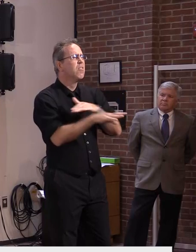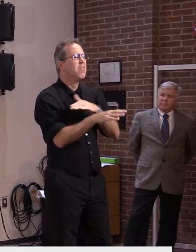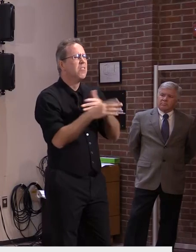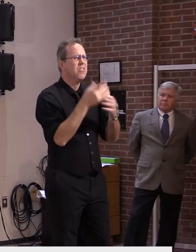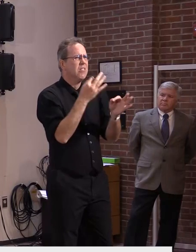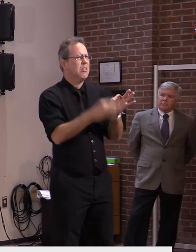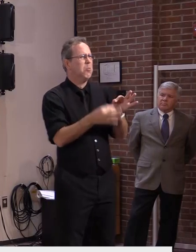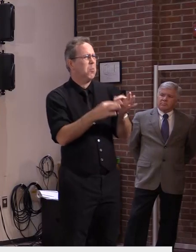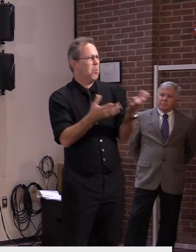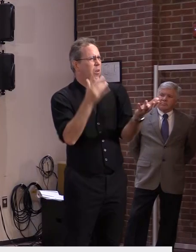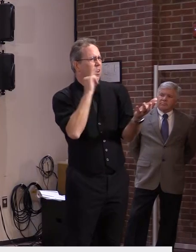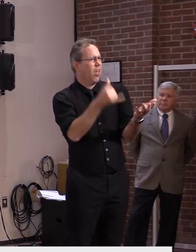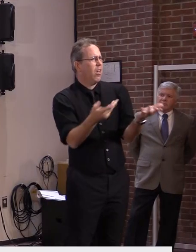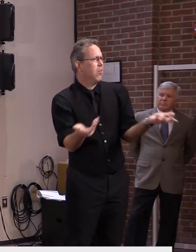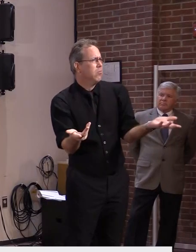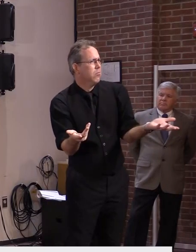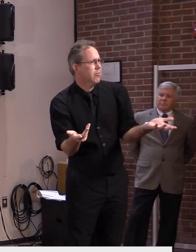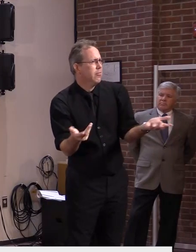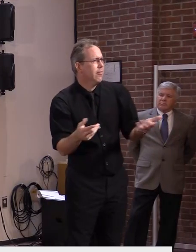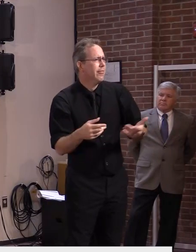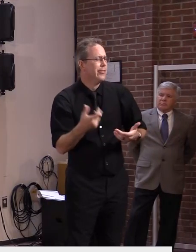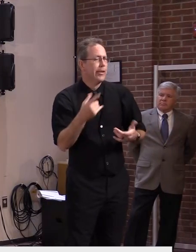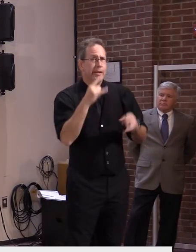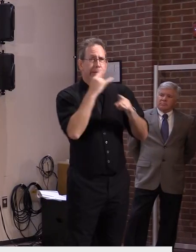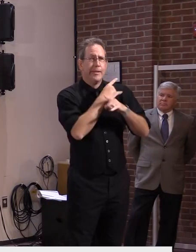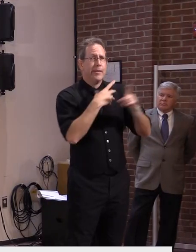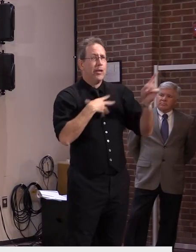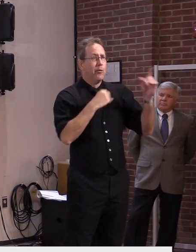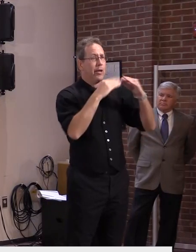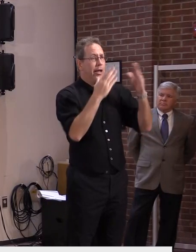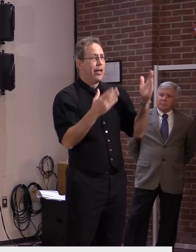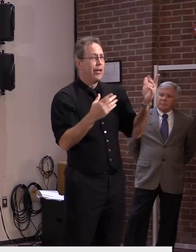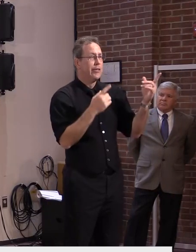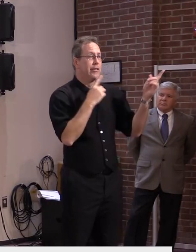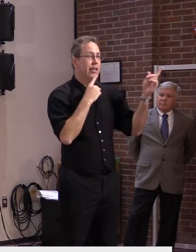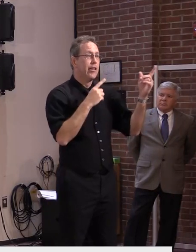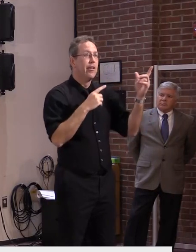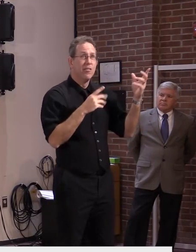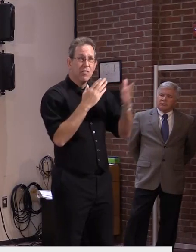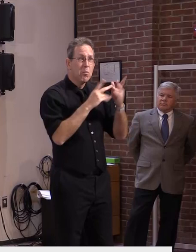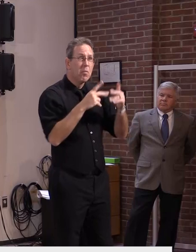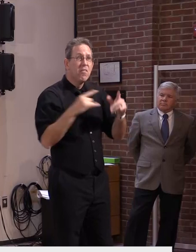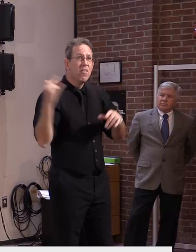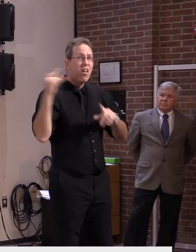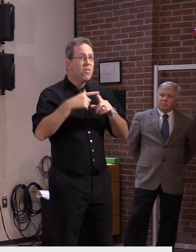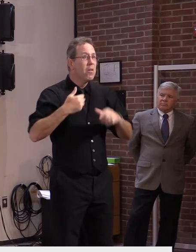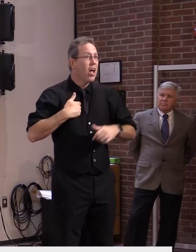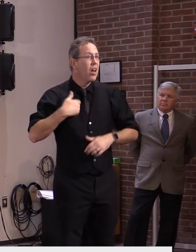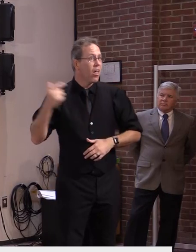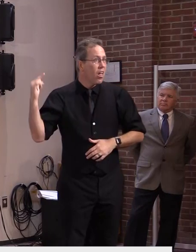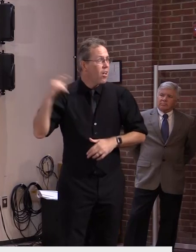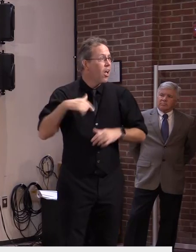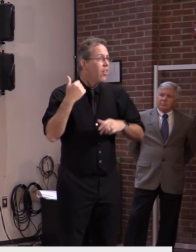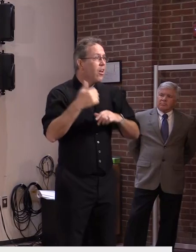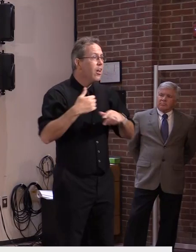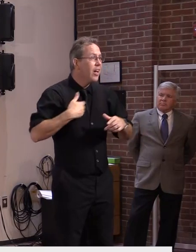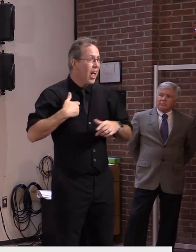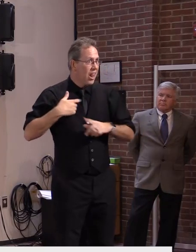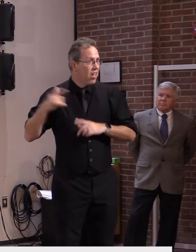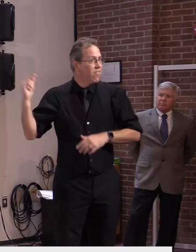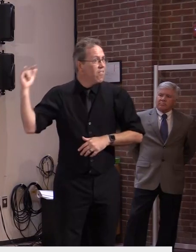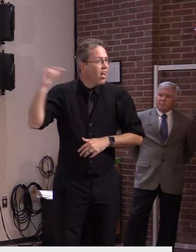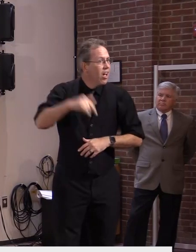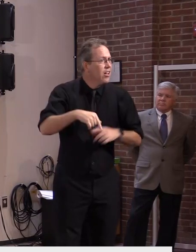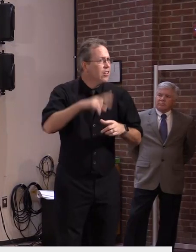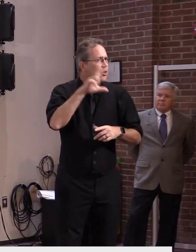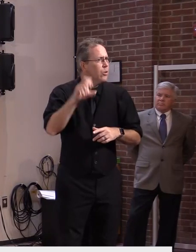mentioned, you know, you can fly in from another country as well as from Canada, but that's just for the